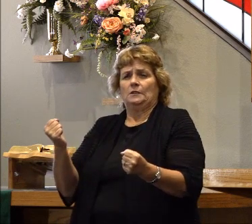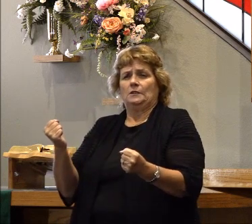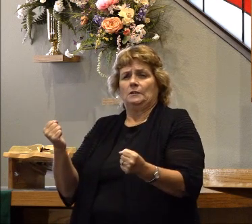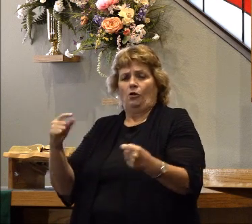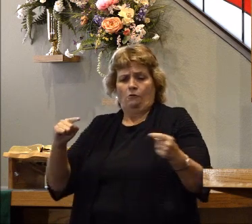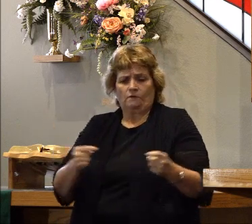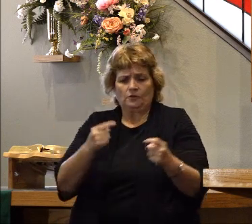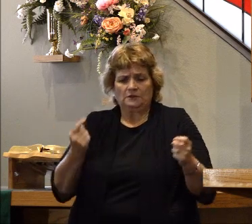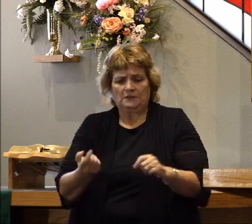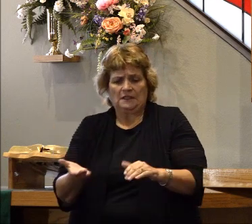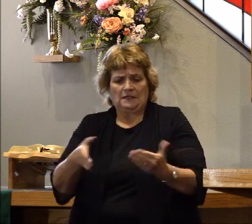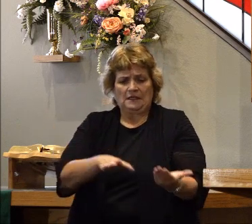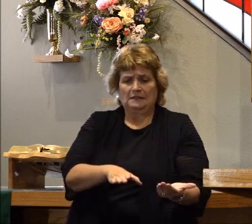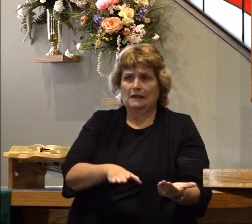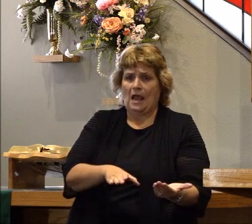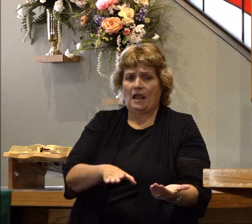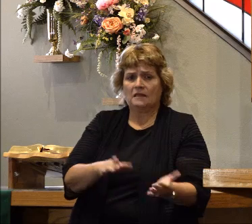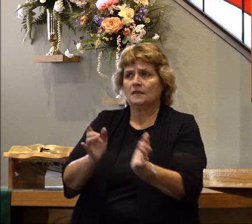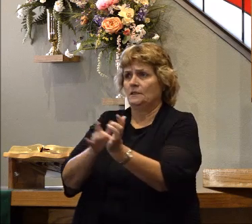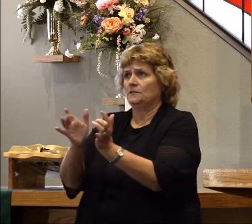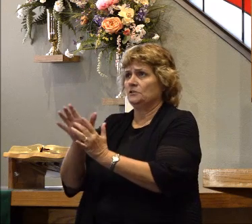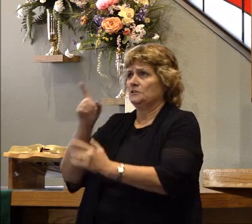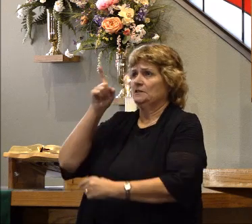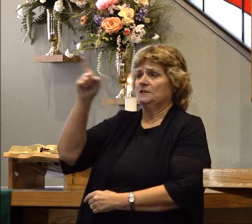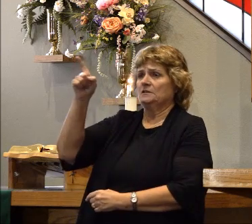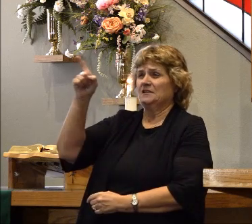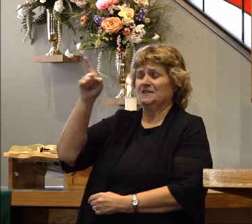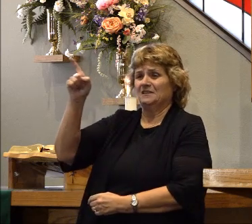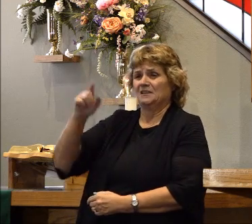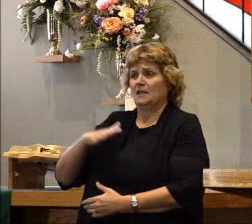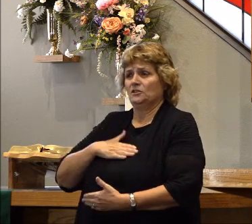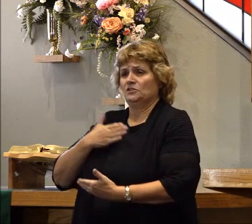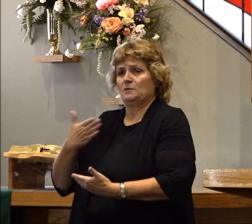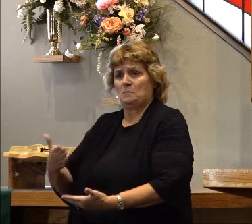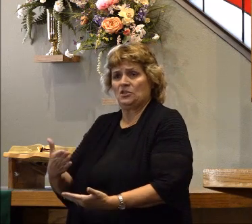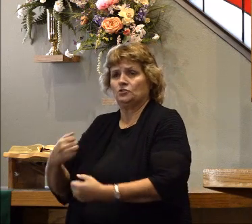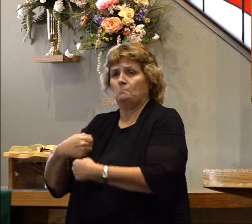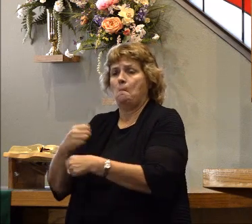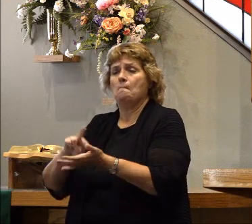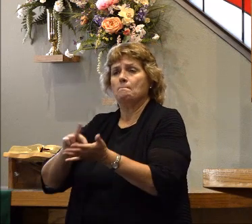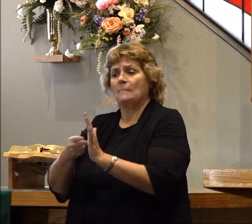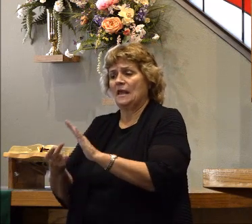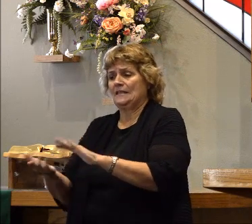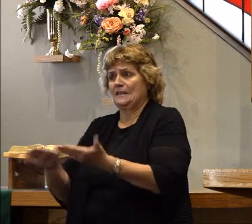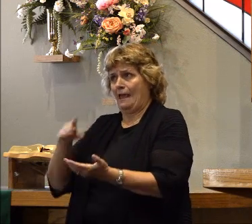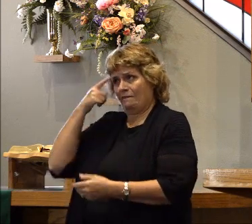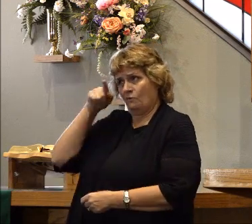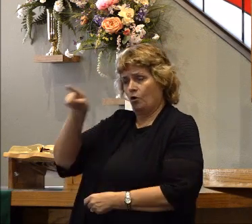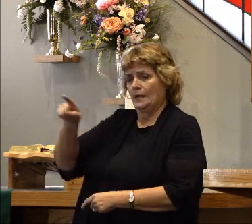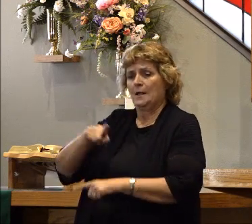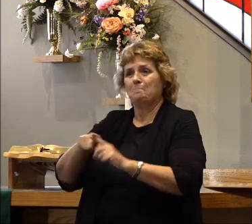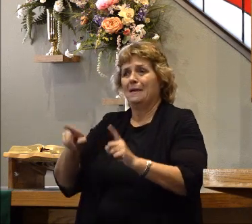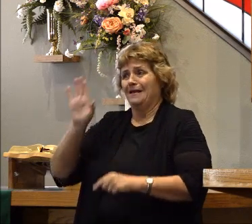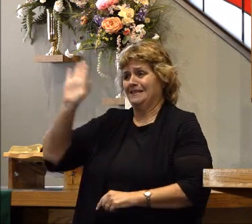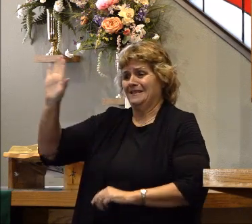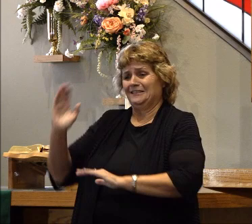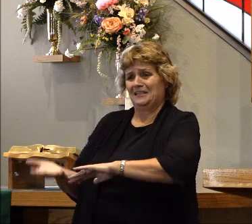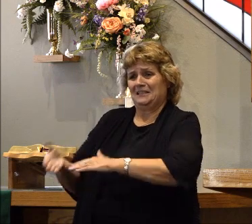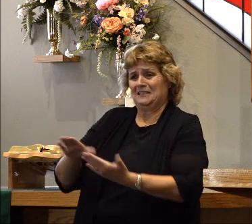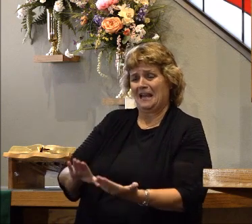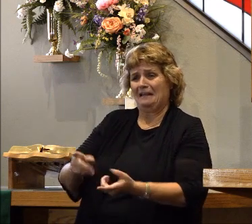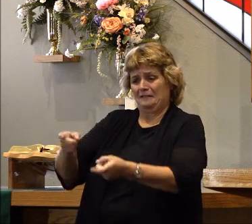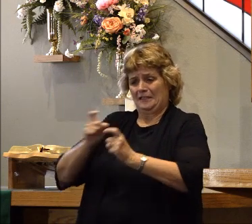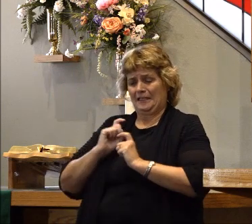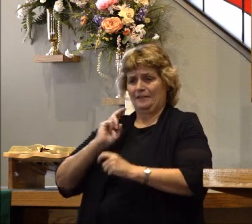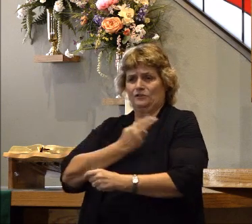to authority meant death for him, but it brings life to you and me. His